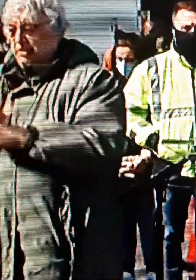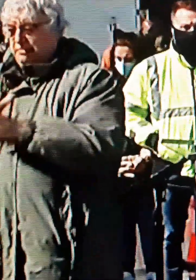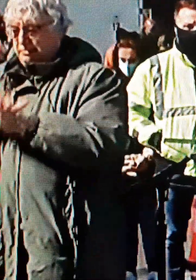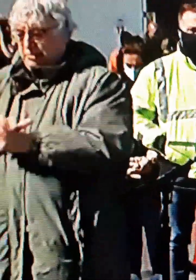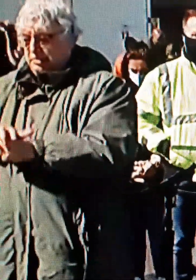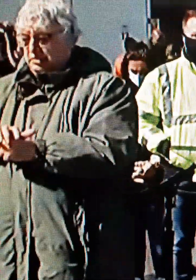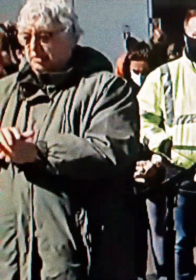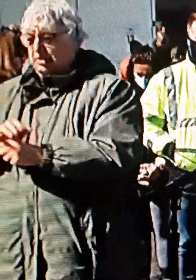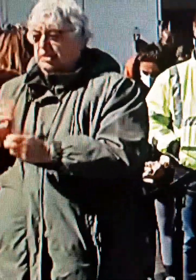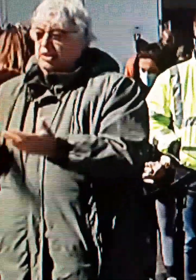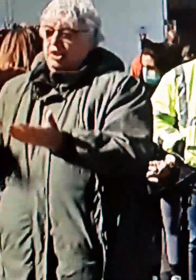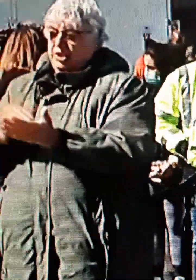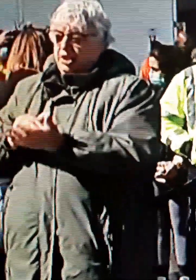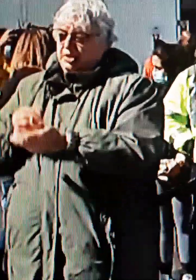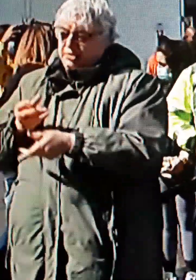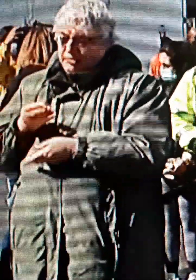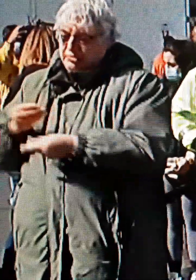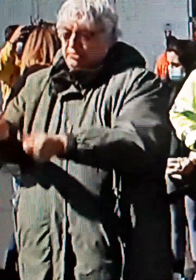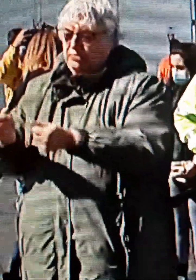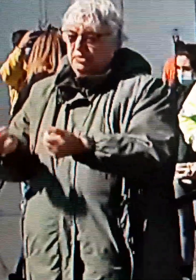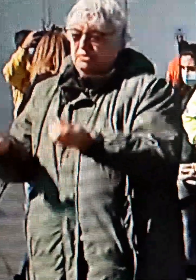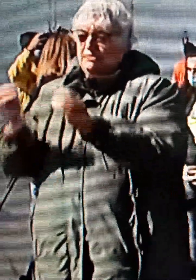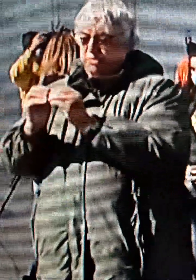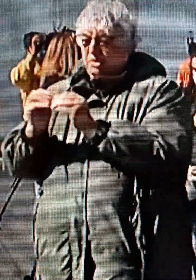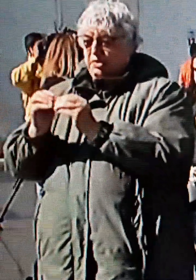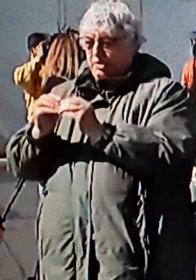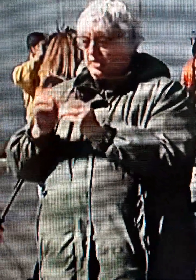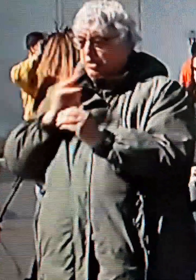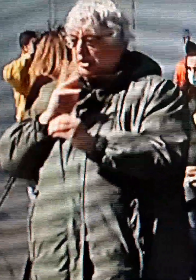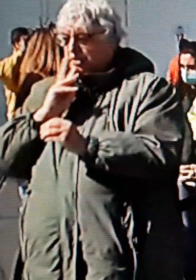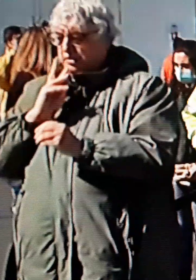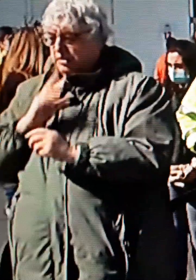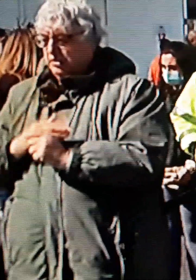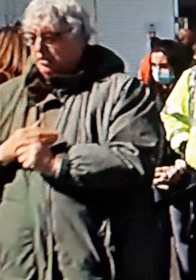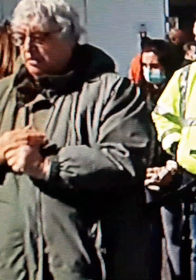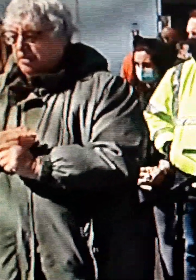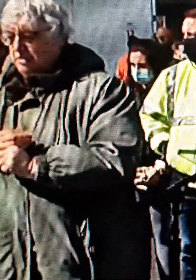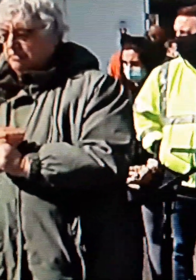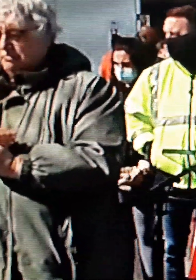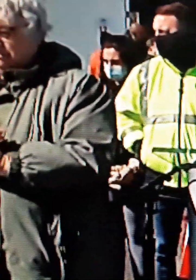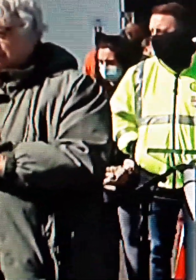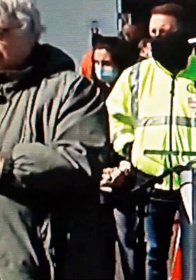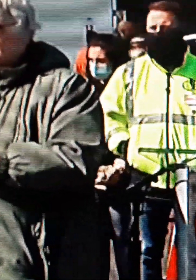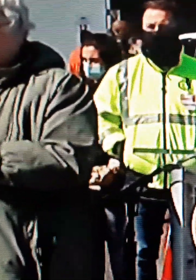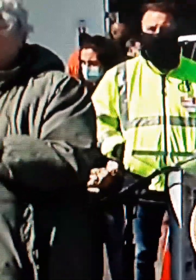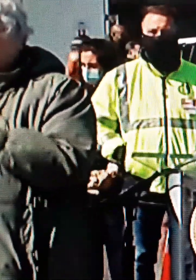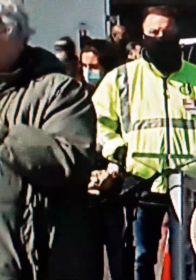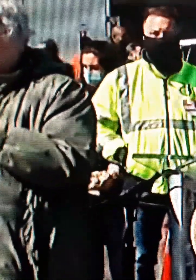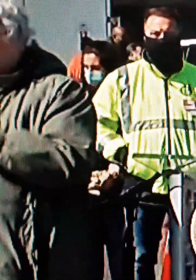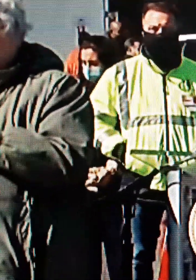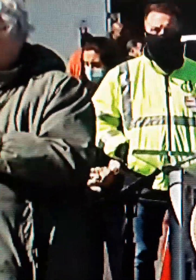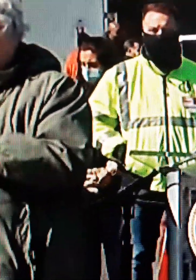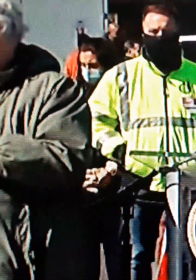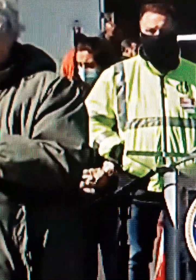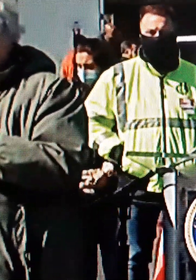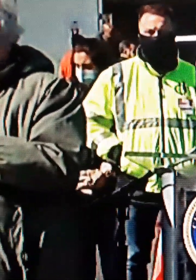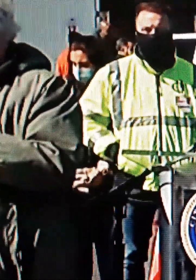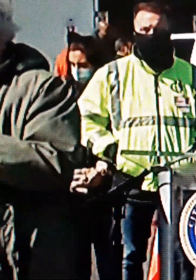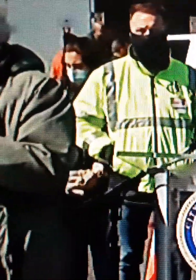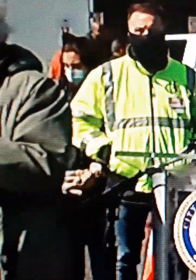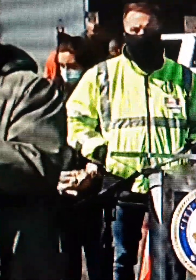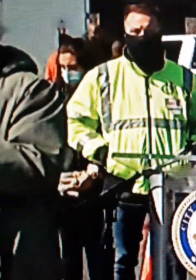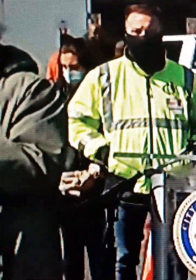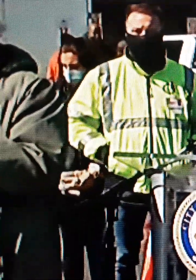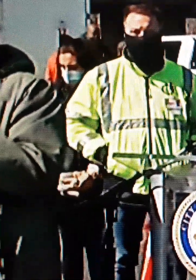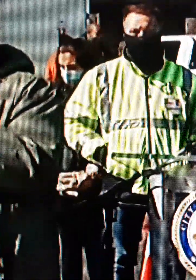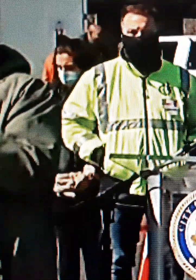to repressurize their systems and keep doing what they needed to do. So we are making steady, sustainable progress in